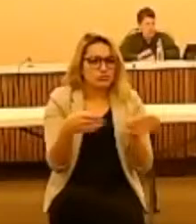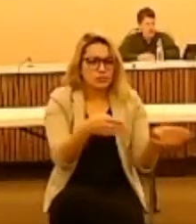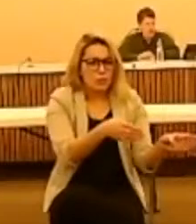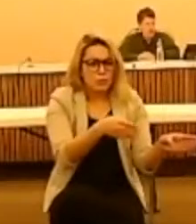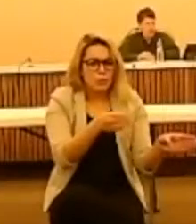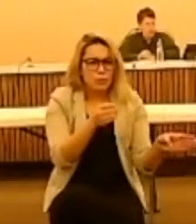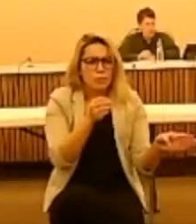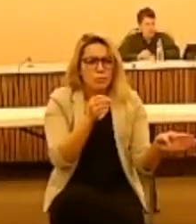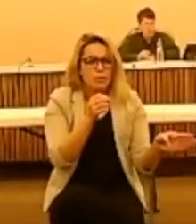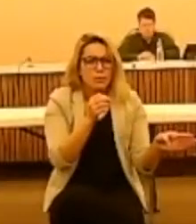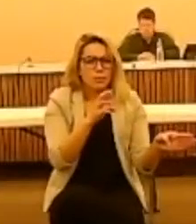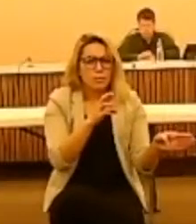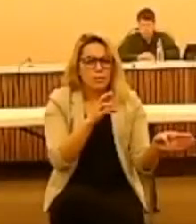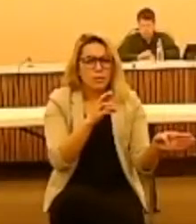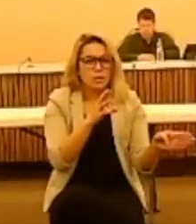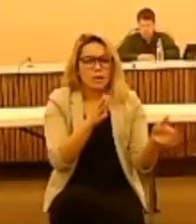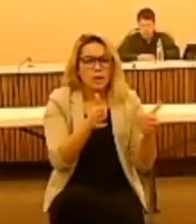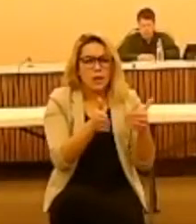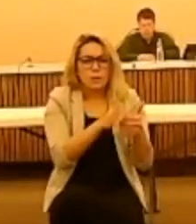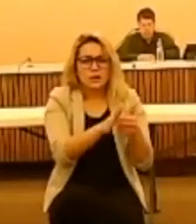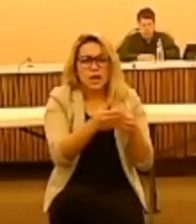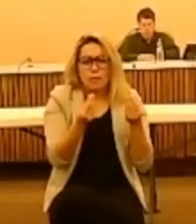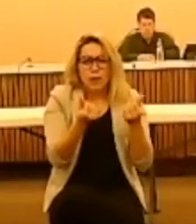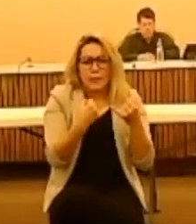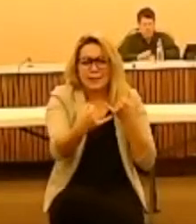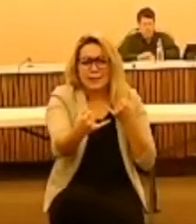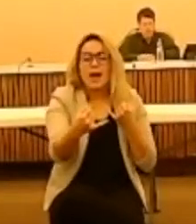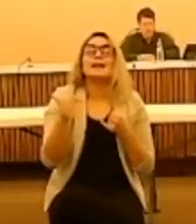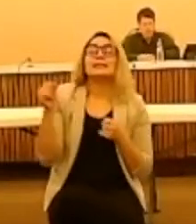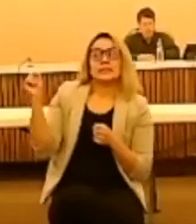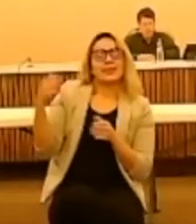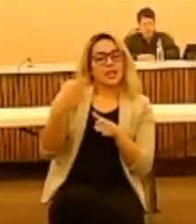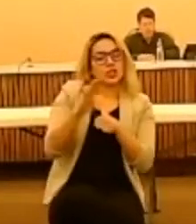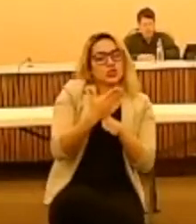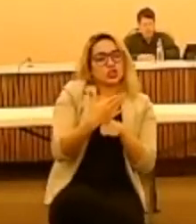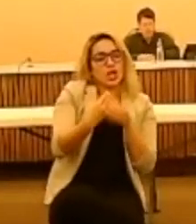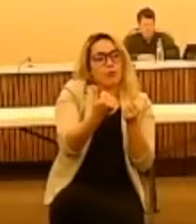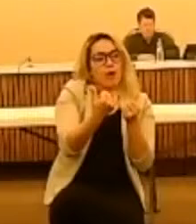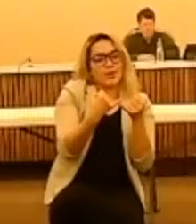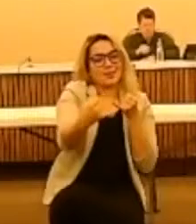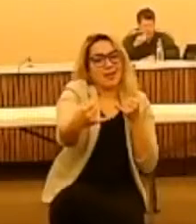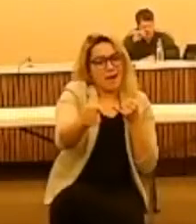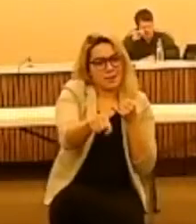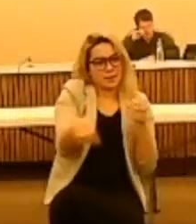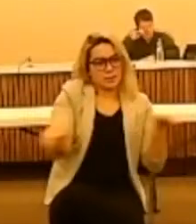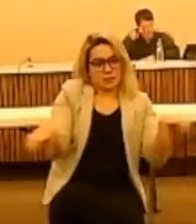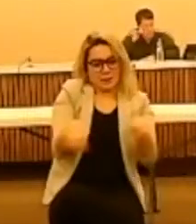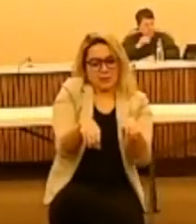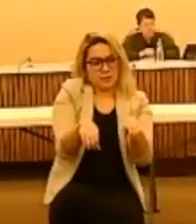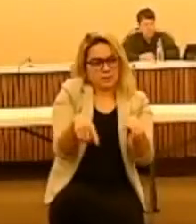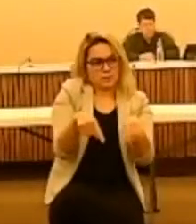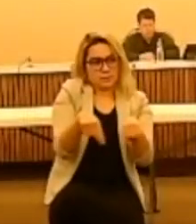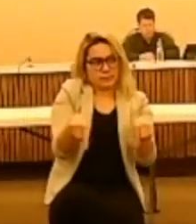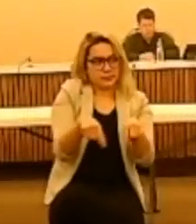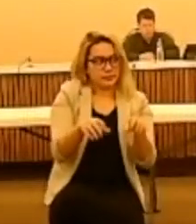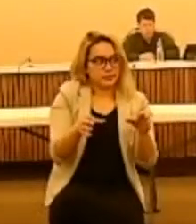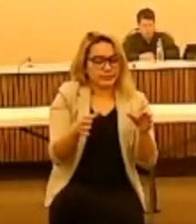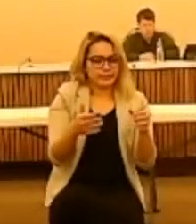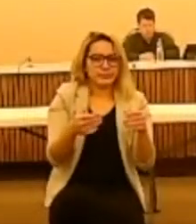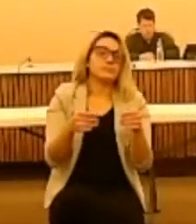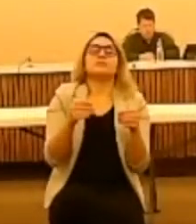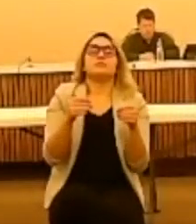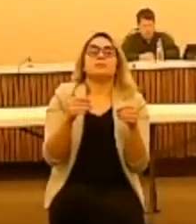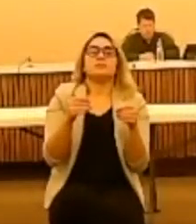common property line. Gotcha. Steve, Kevin Wilson, Director of Building and Fire Prevention. Yeah, just one quick note. The